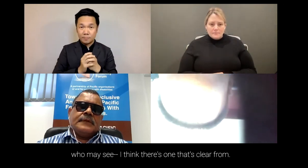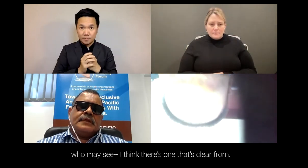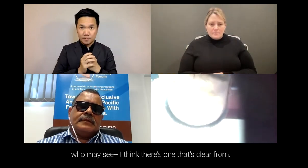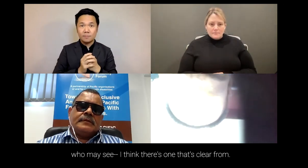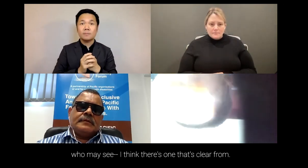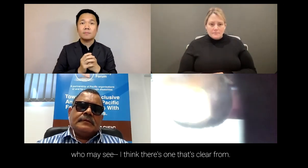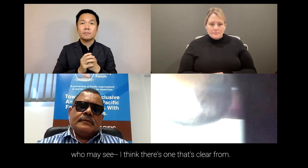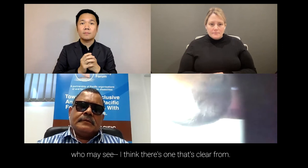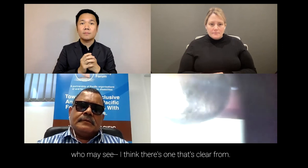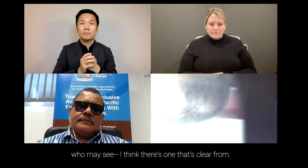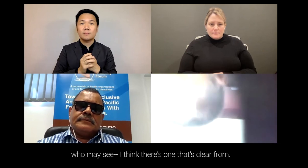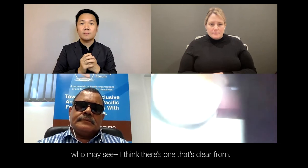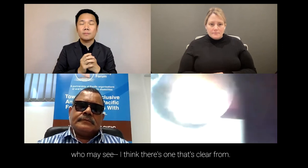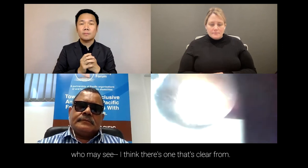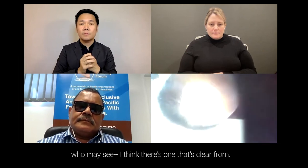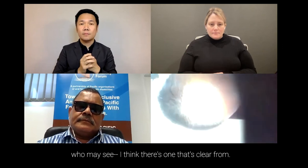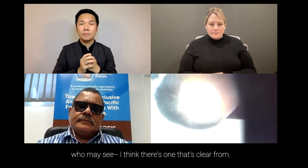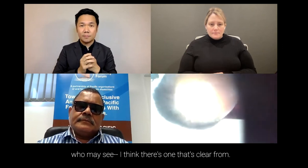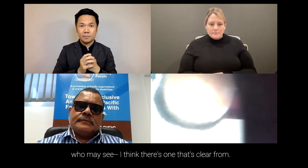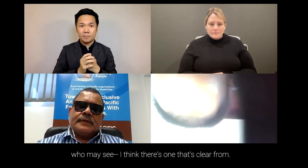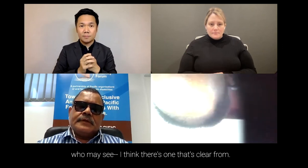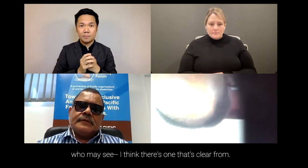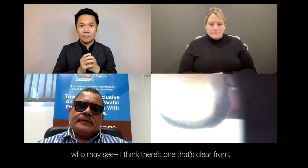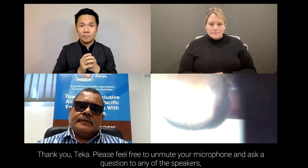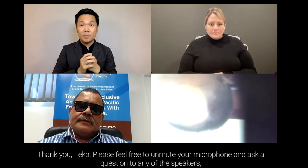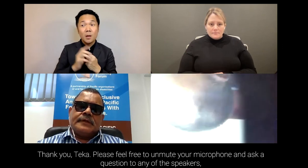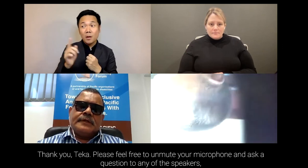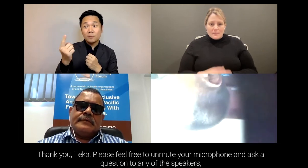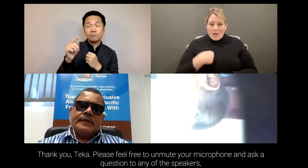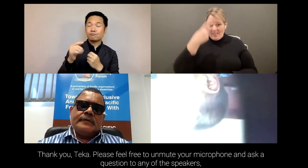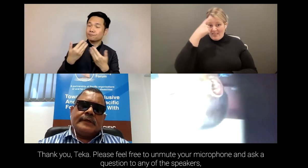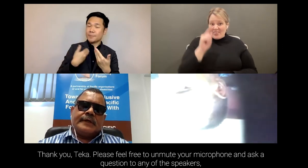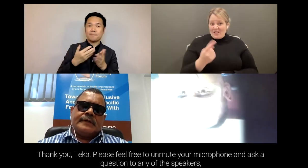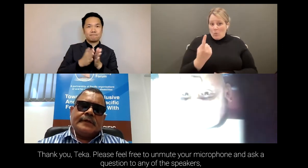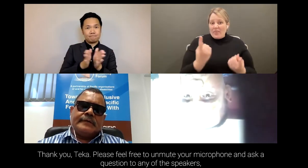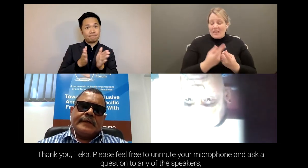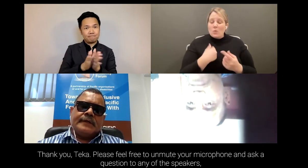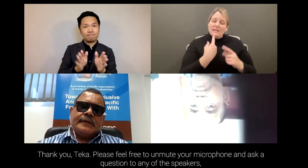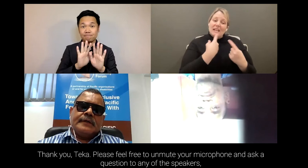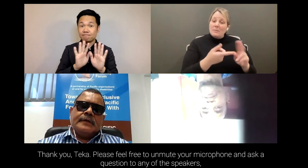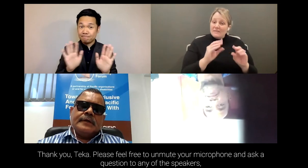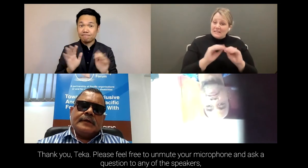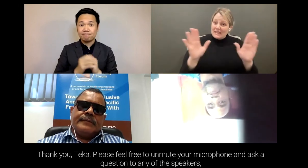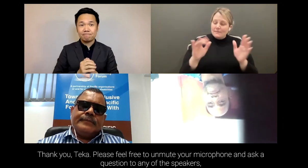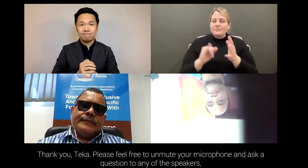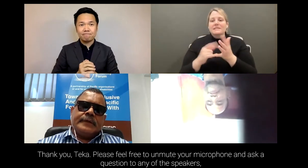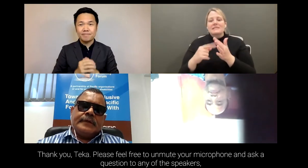I think that's one from that if it's clear from. Thank you, Teka. Thank you, Teka.